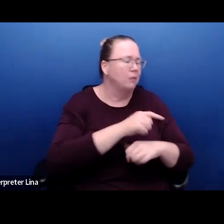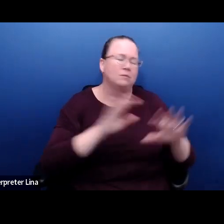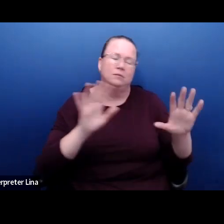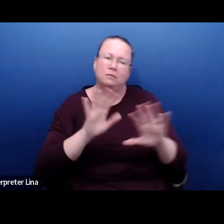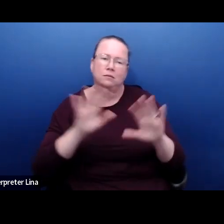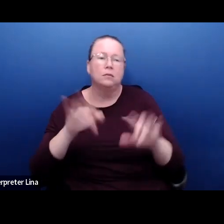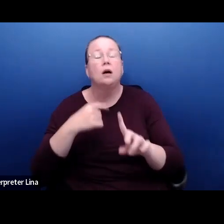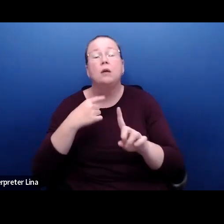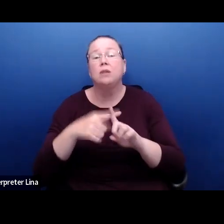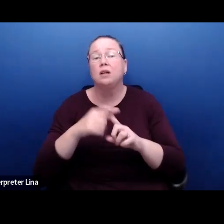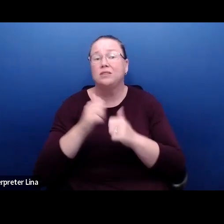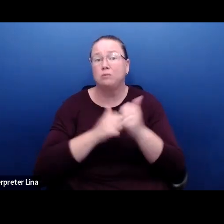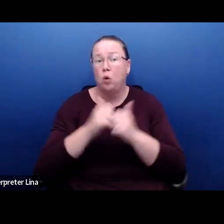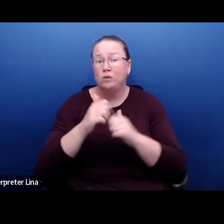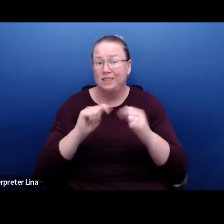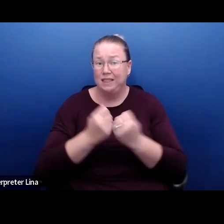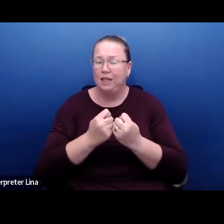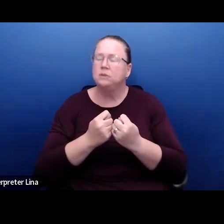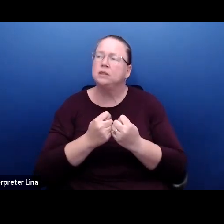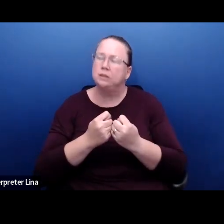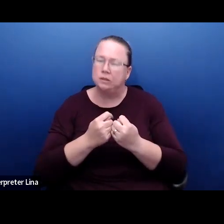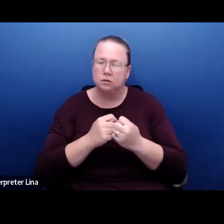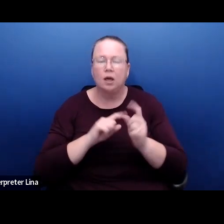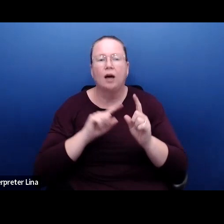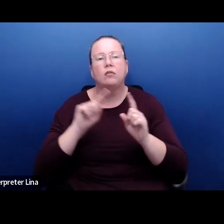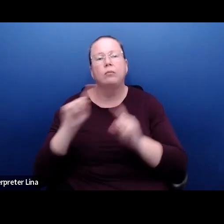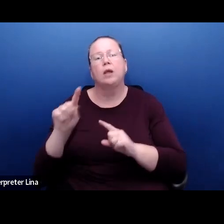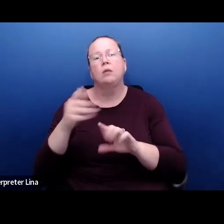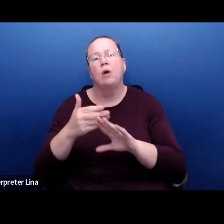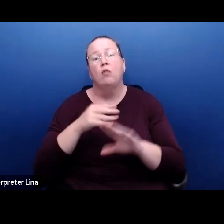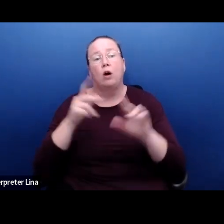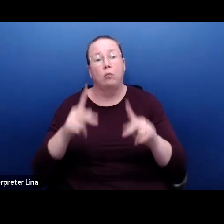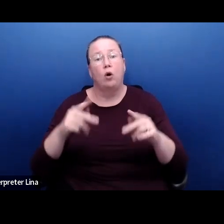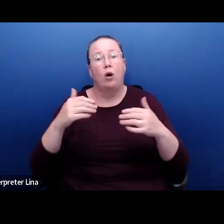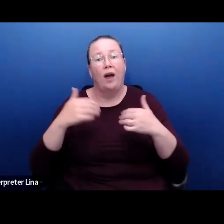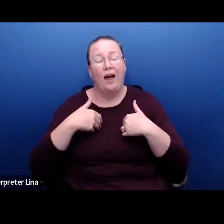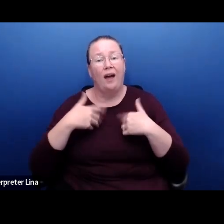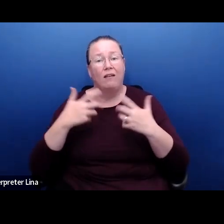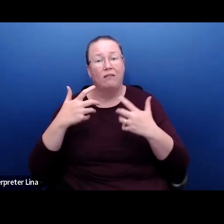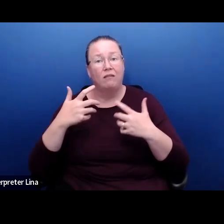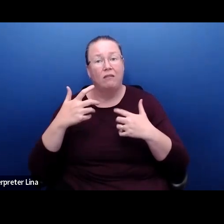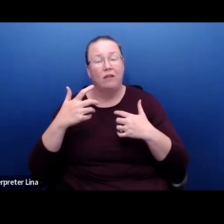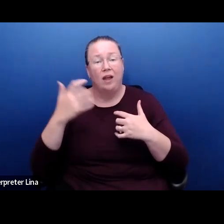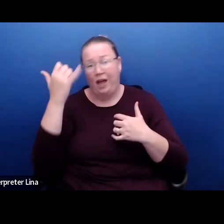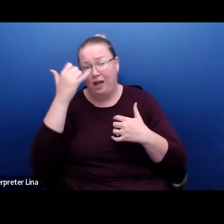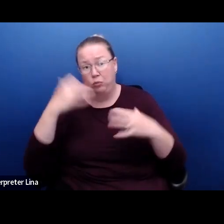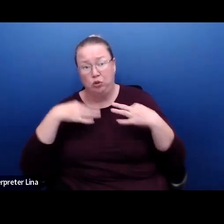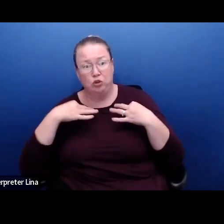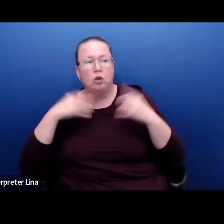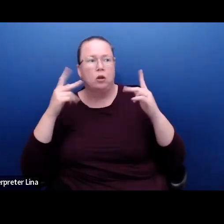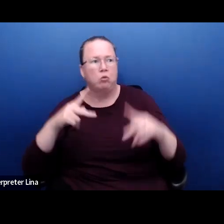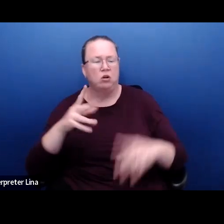and also sports teams. I've been to visits where somebody was wearing like a Bills shirt and the person